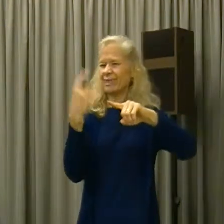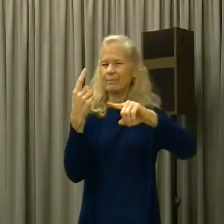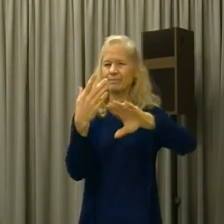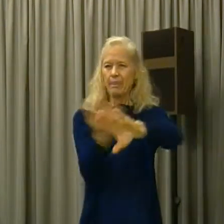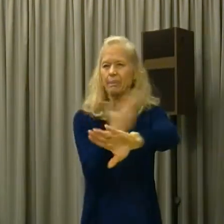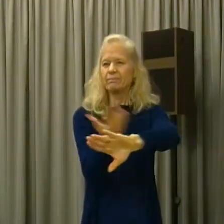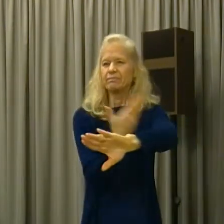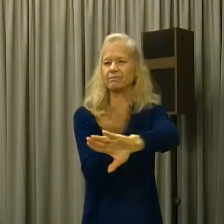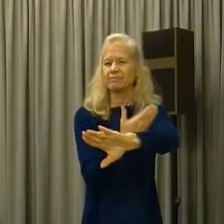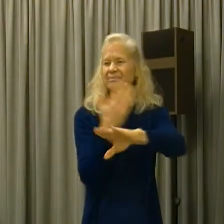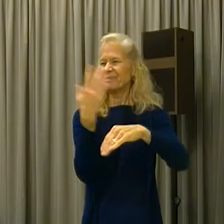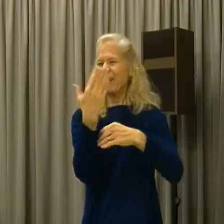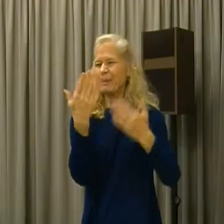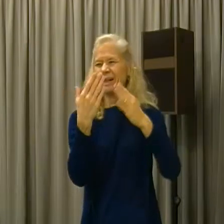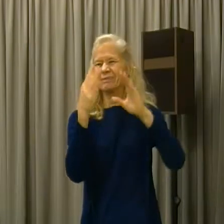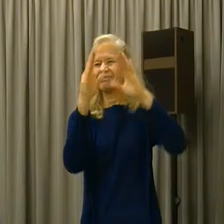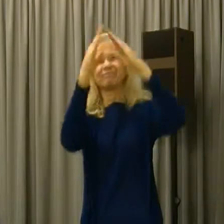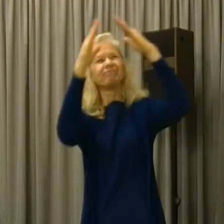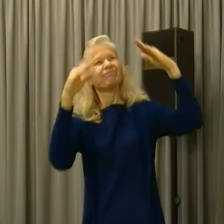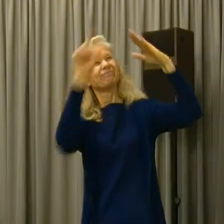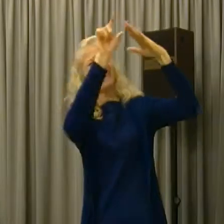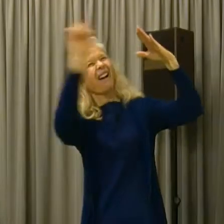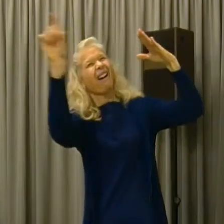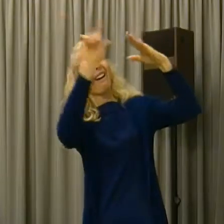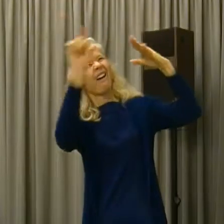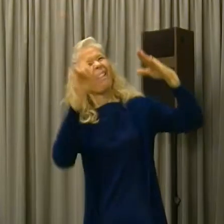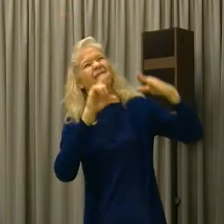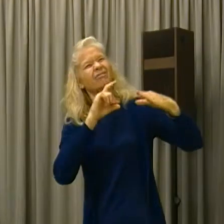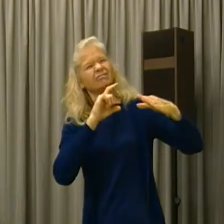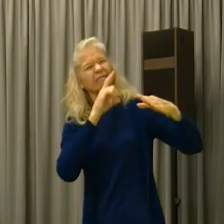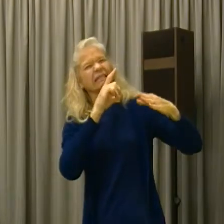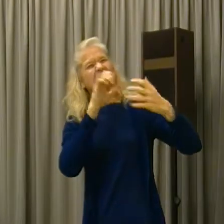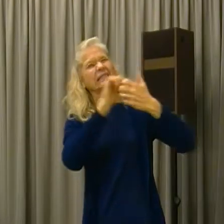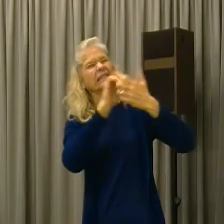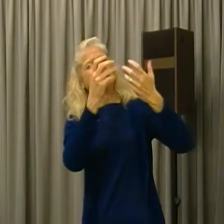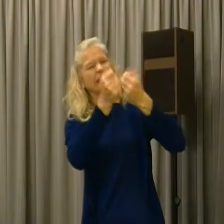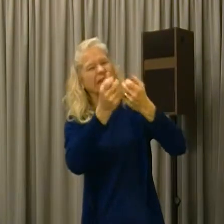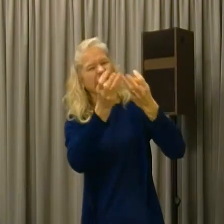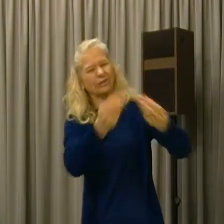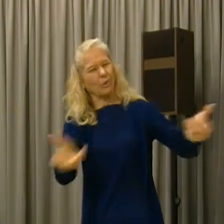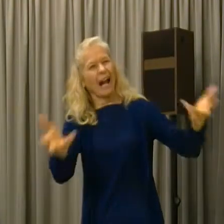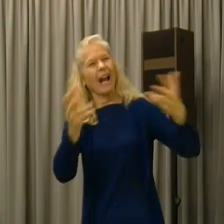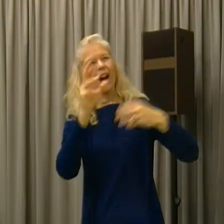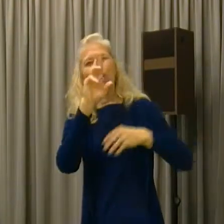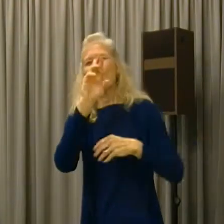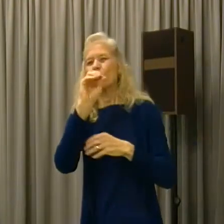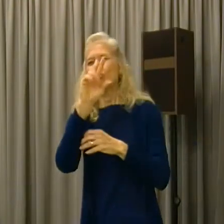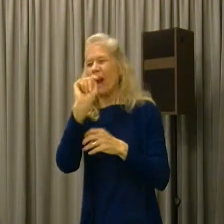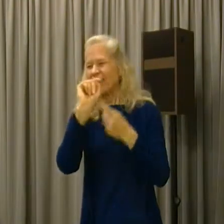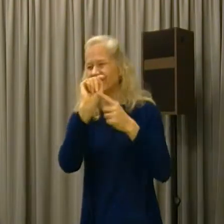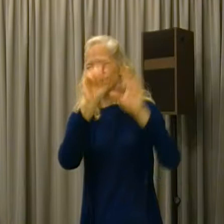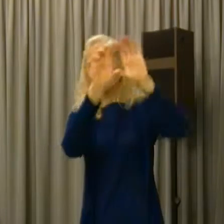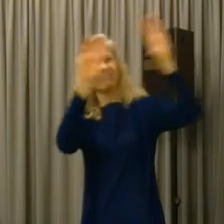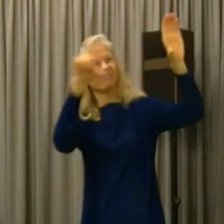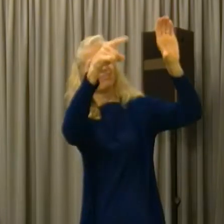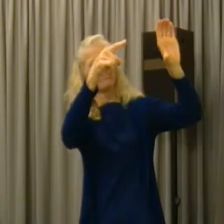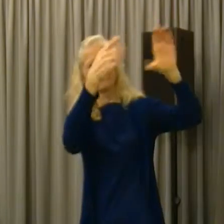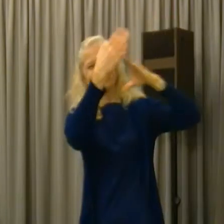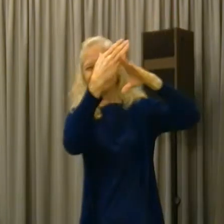correction. That's what he has for us there. See, he says, we're going to be bringing every thought, what? To the obedience of